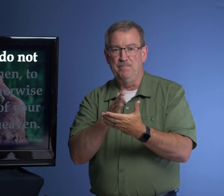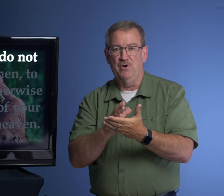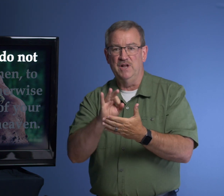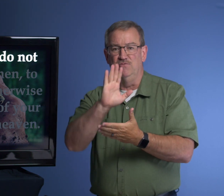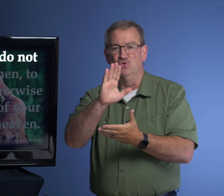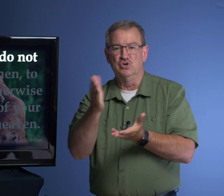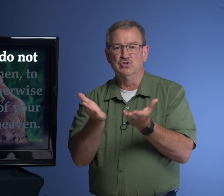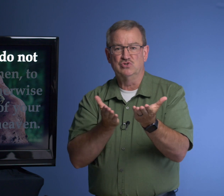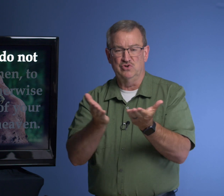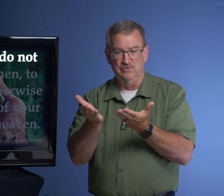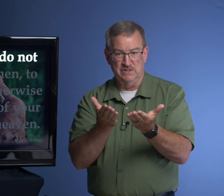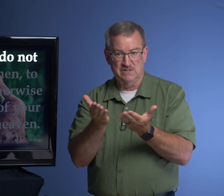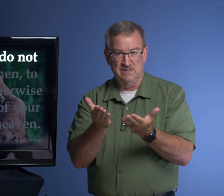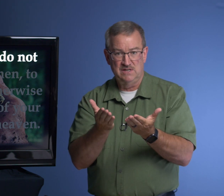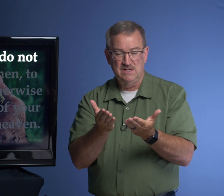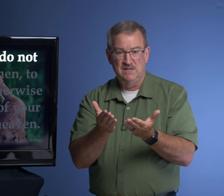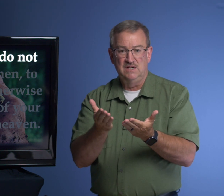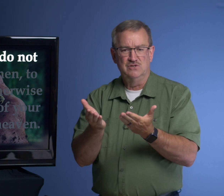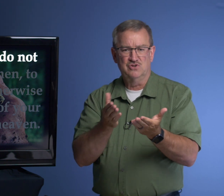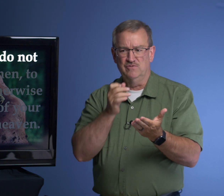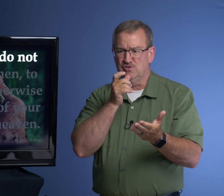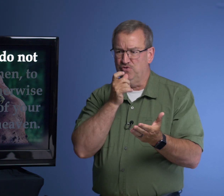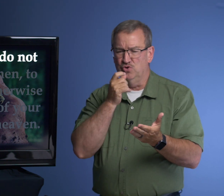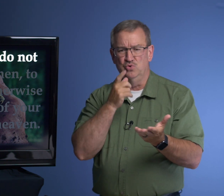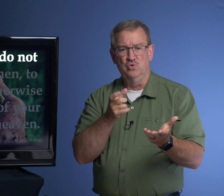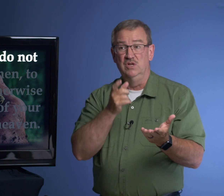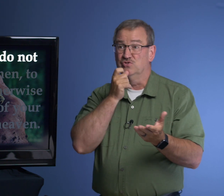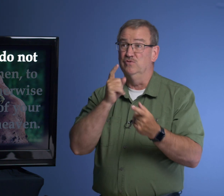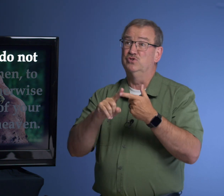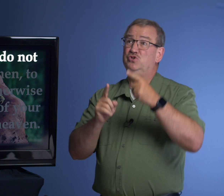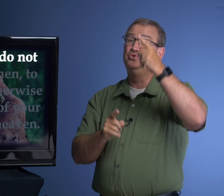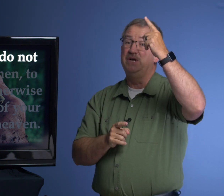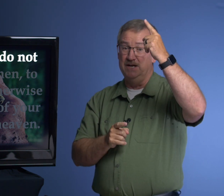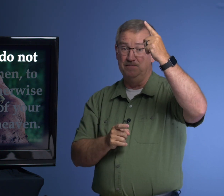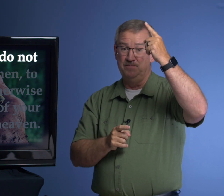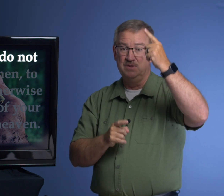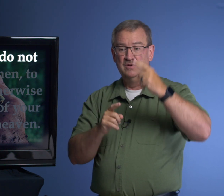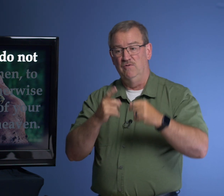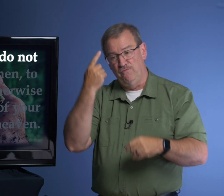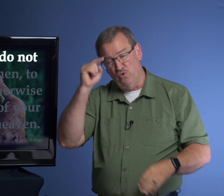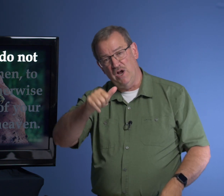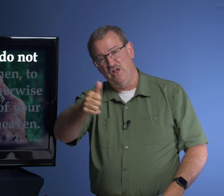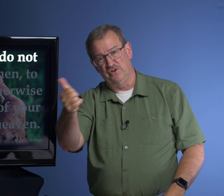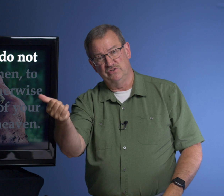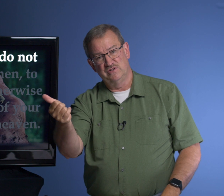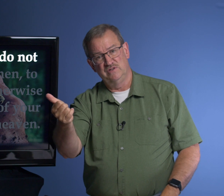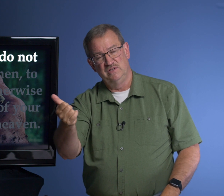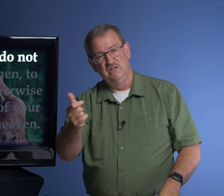part of your service. Service for who? Service to Him for others.